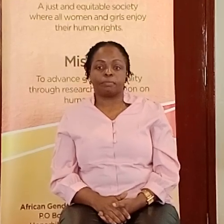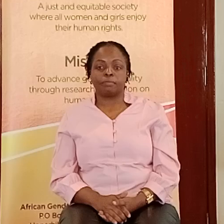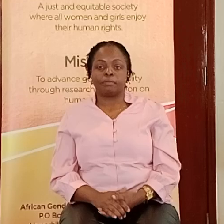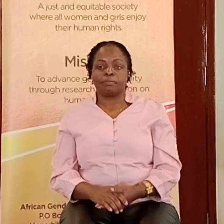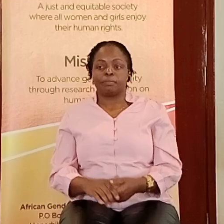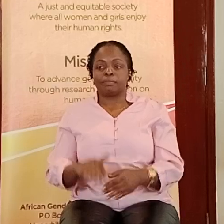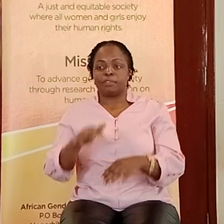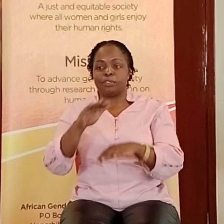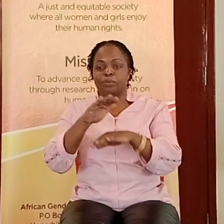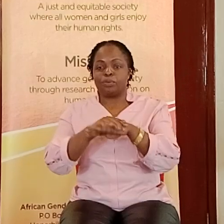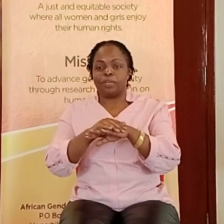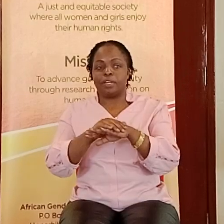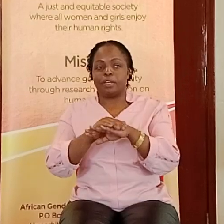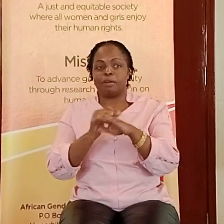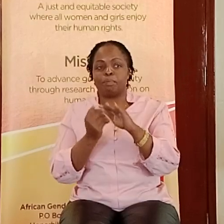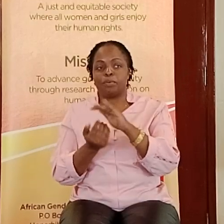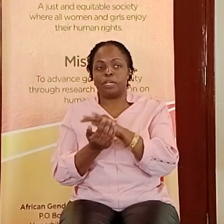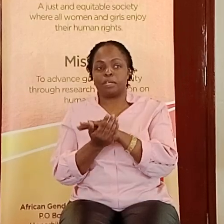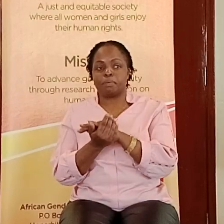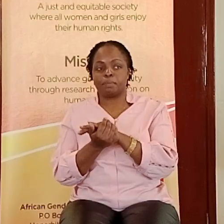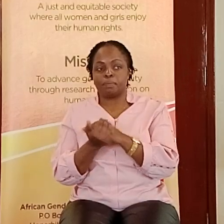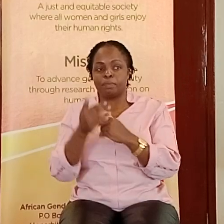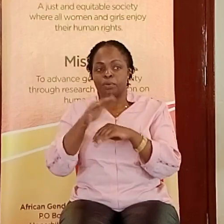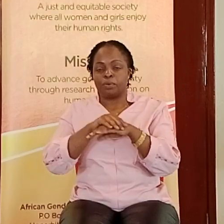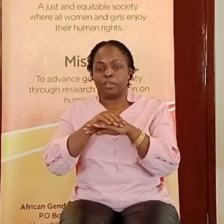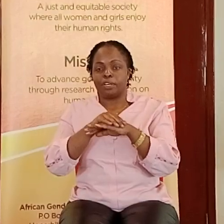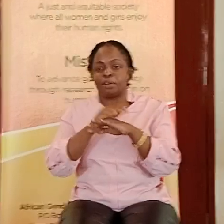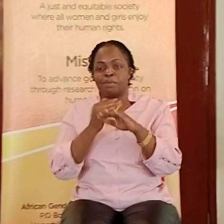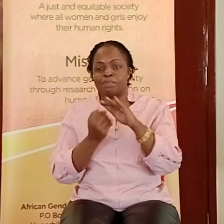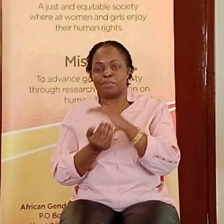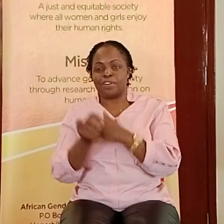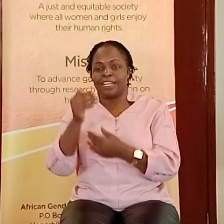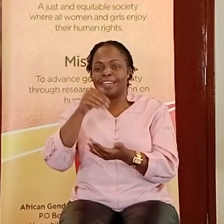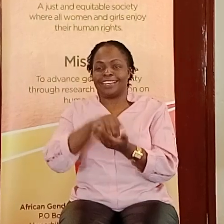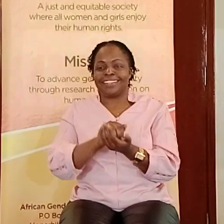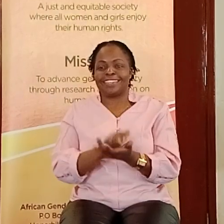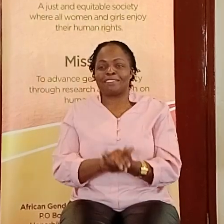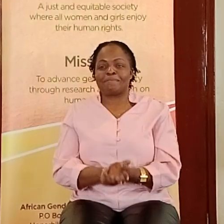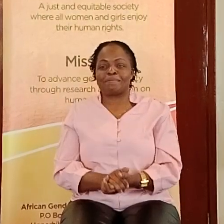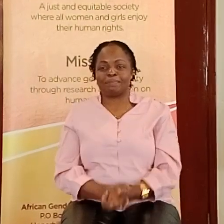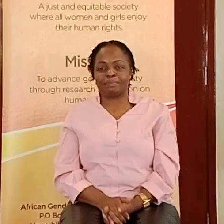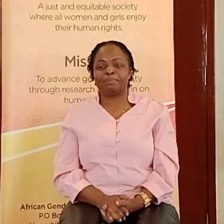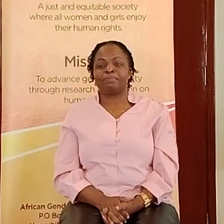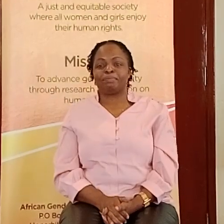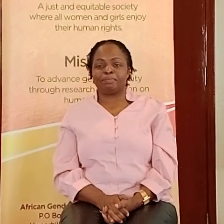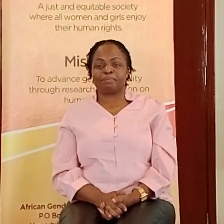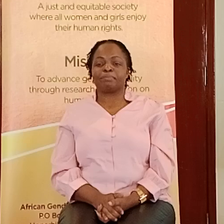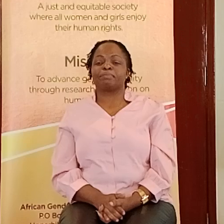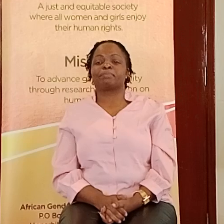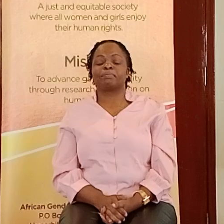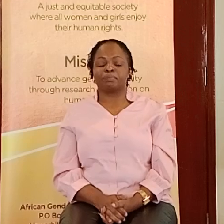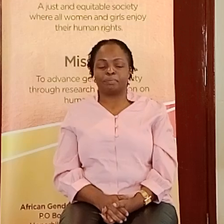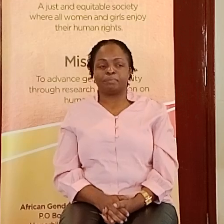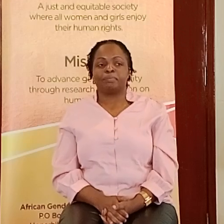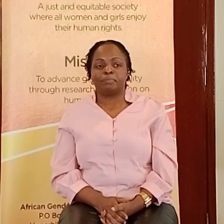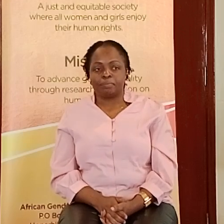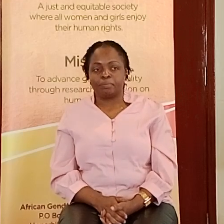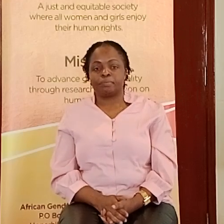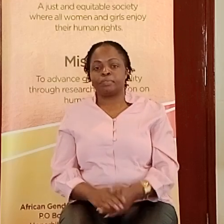morning. Morning. Good morning once again. Morning. On behalf of Femnet CEO,